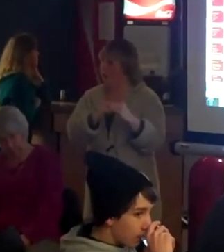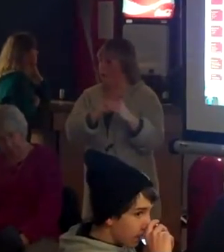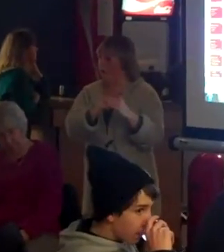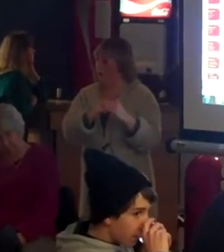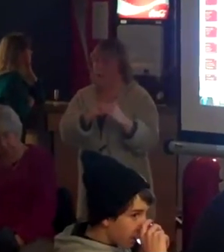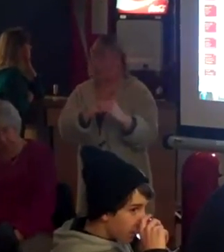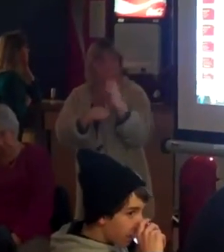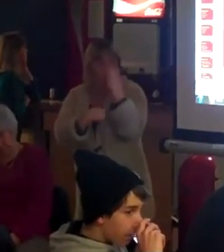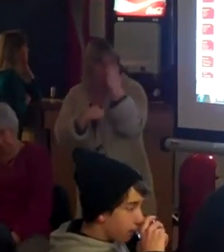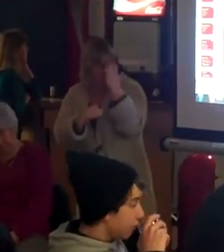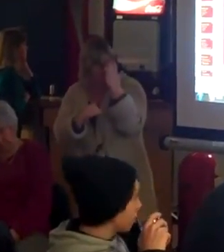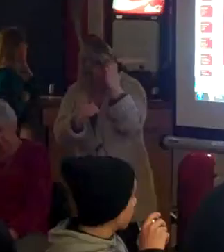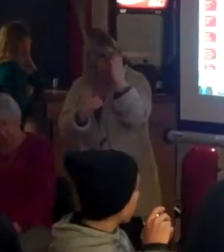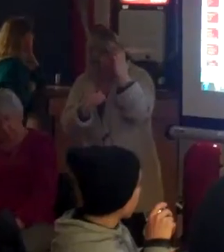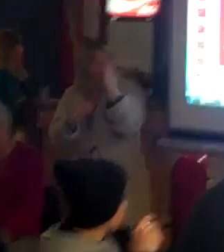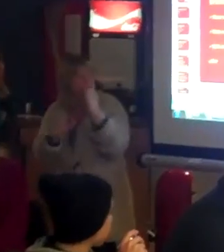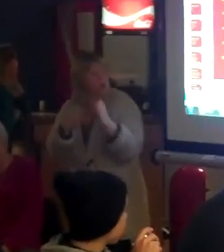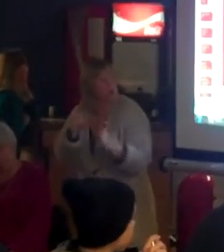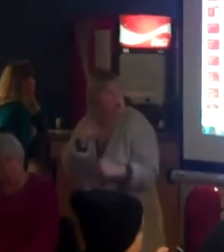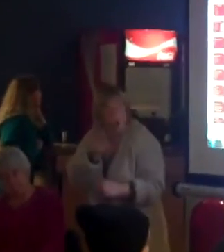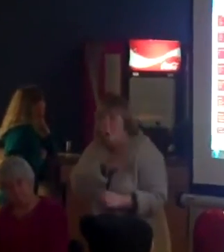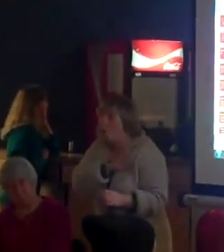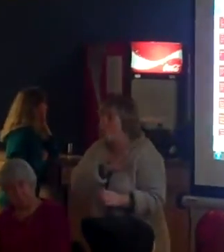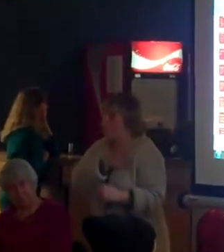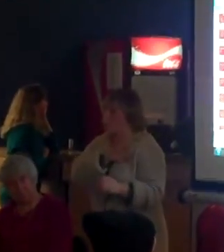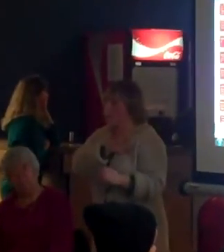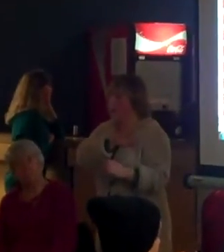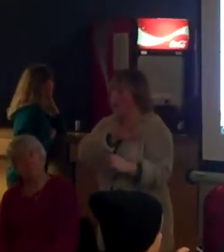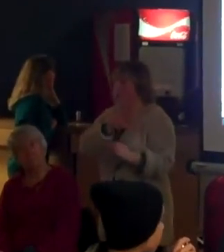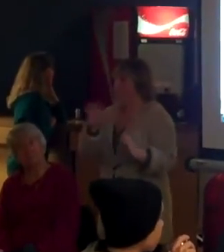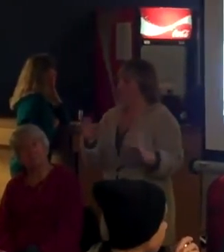not only that, the wells are not protected.